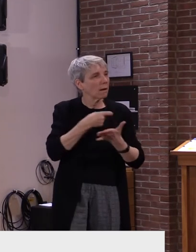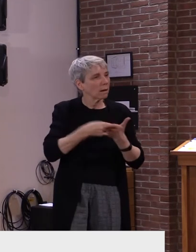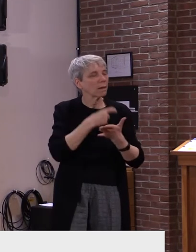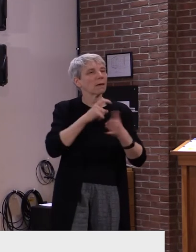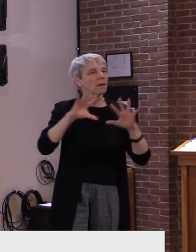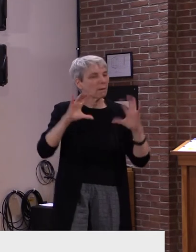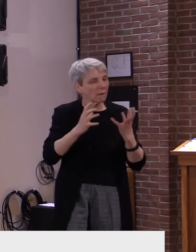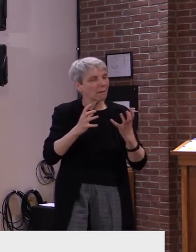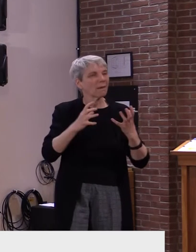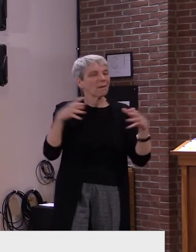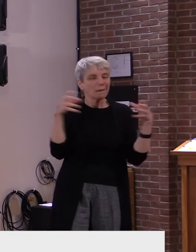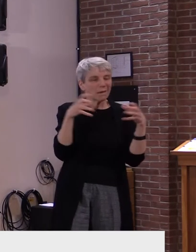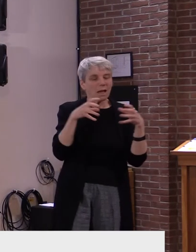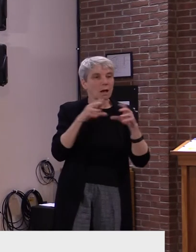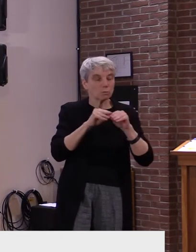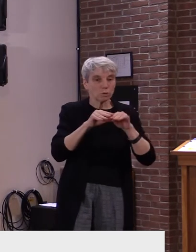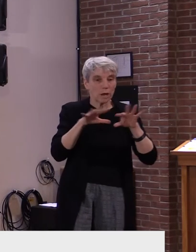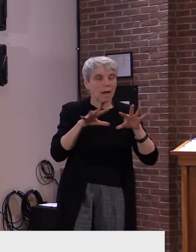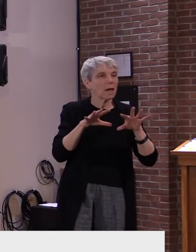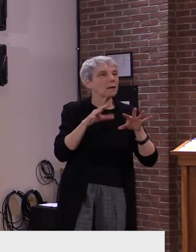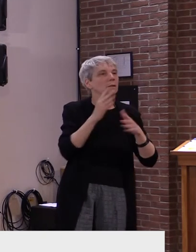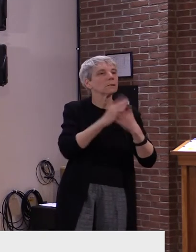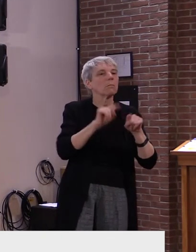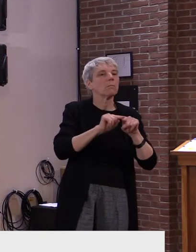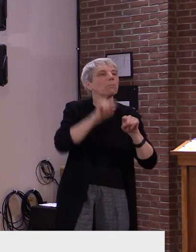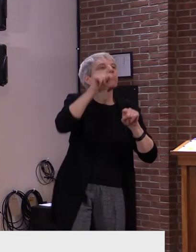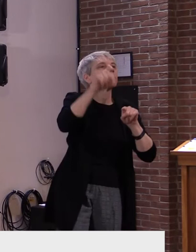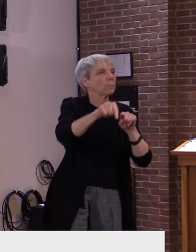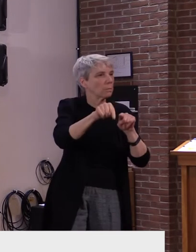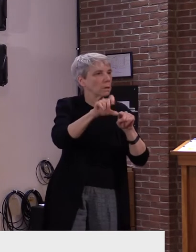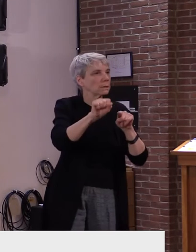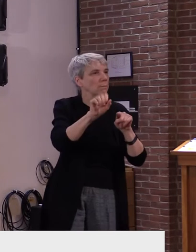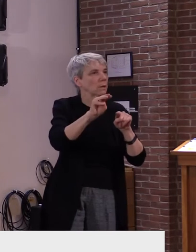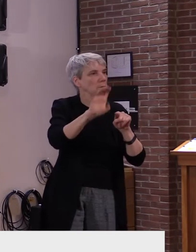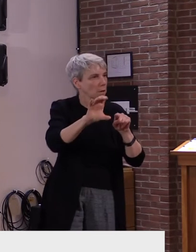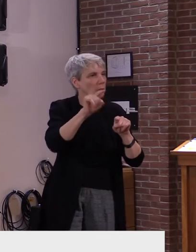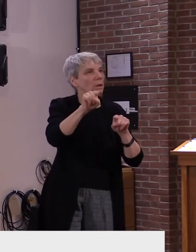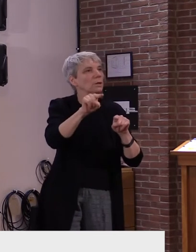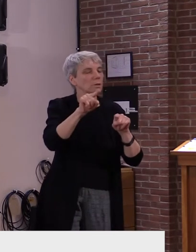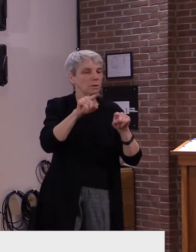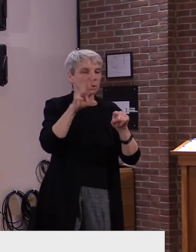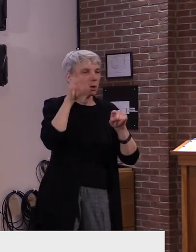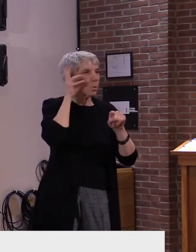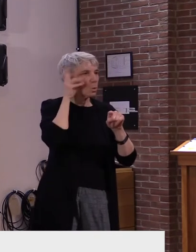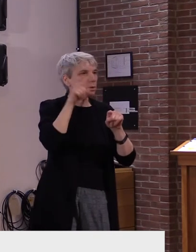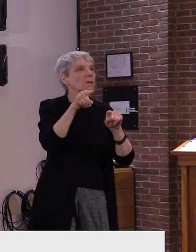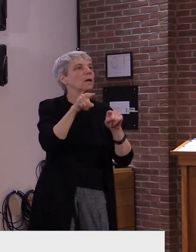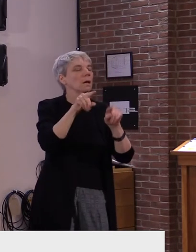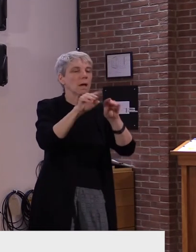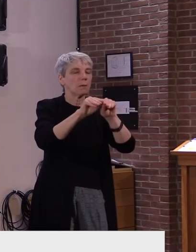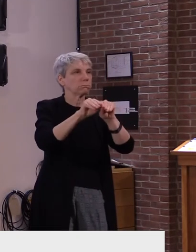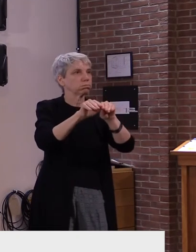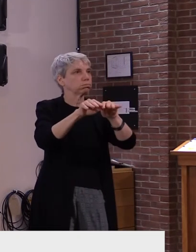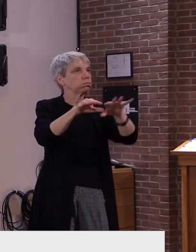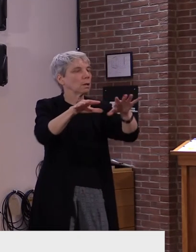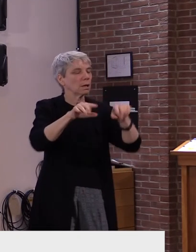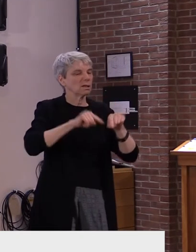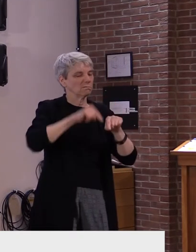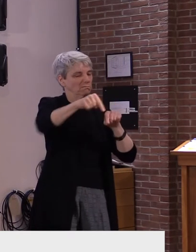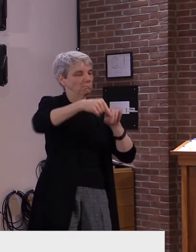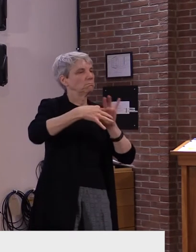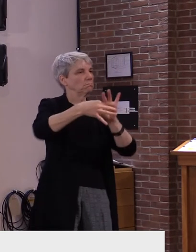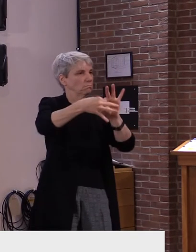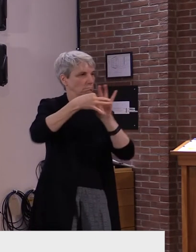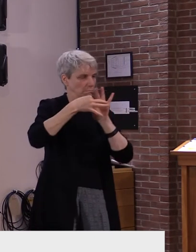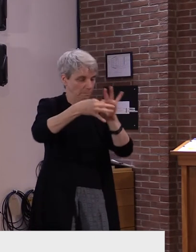recognizing that uh beyond uh those few institutions our higher ed institutions are performing quite well and with that